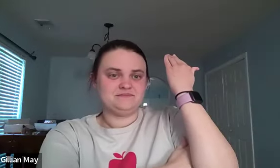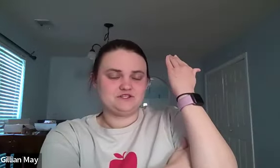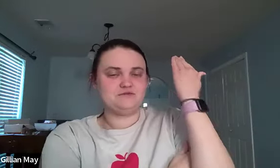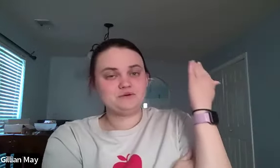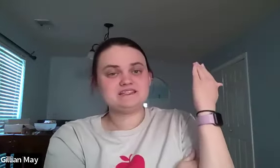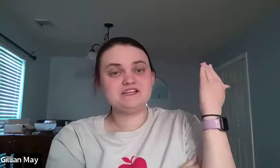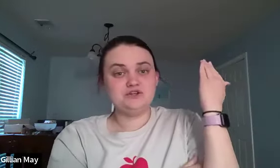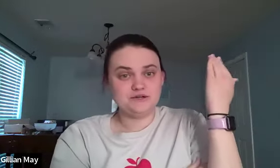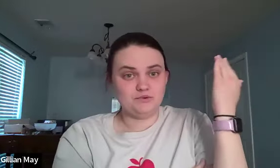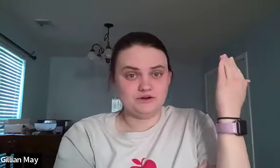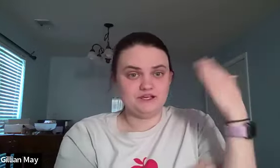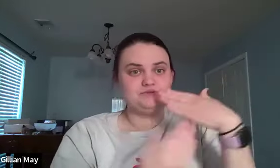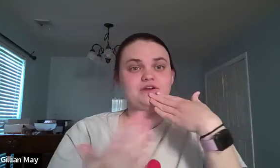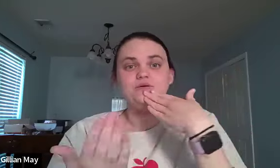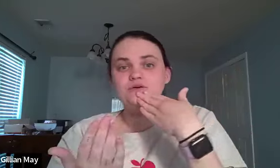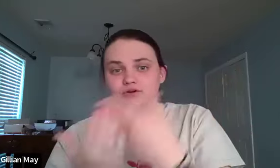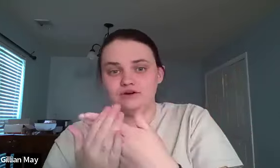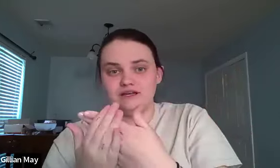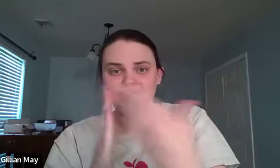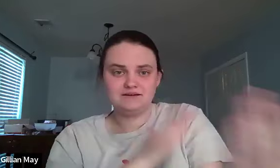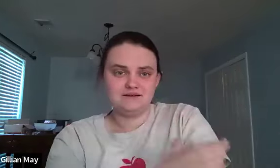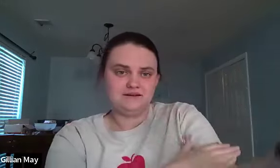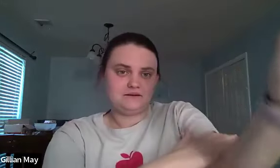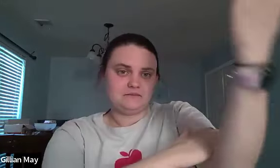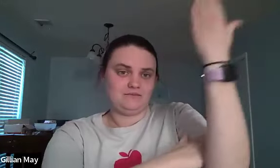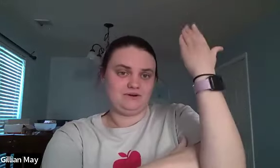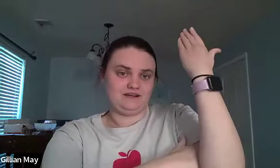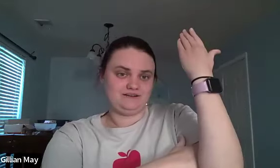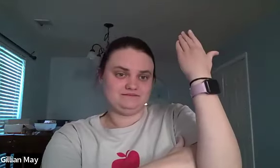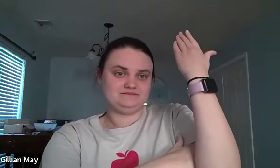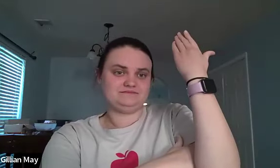So if you were going to say good morning, you would go good morning.